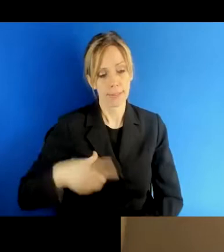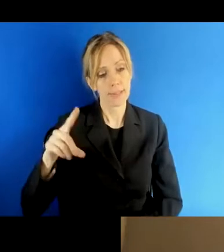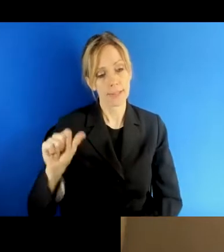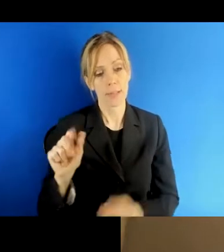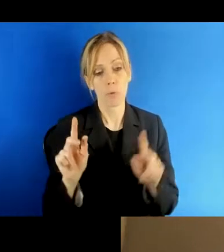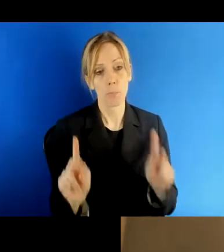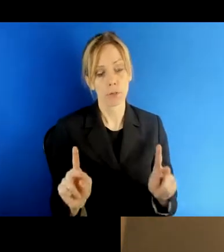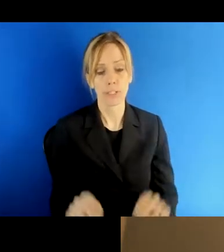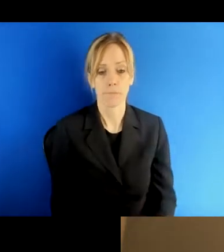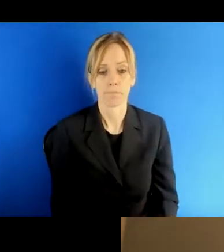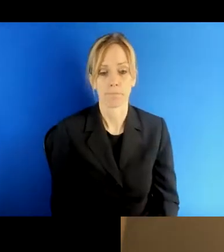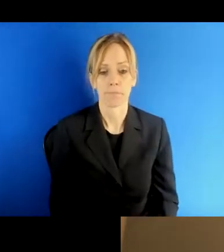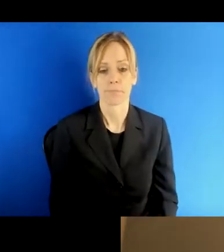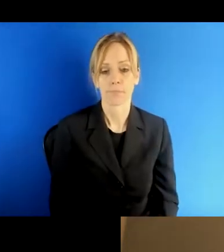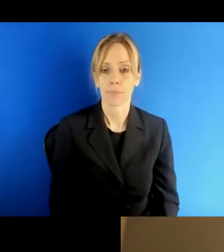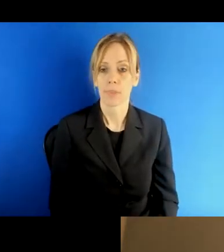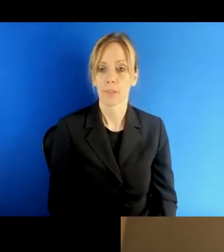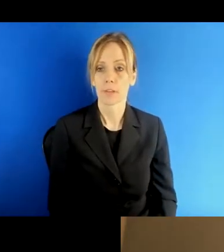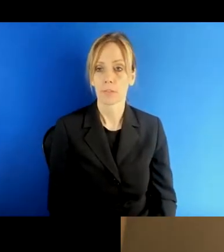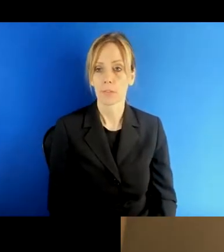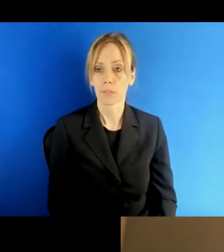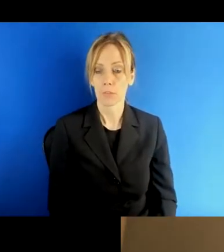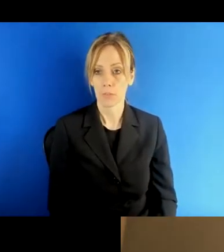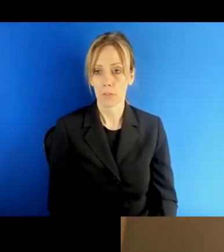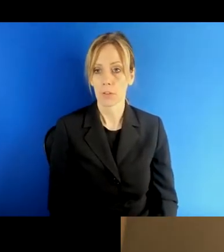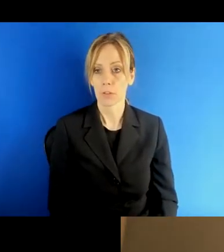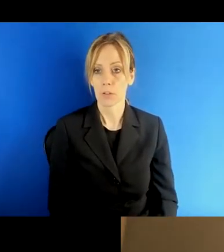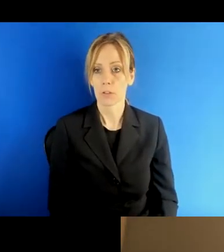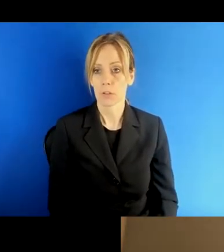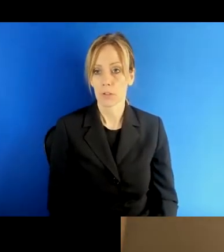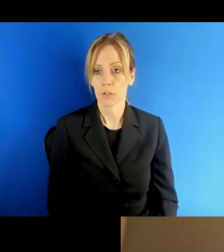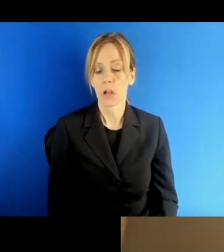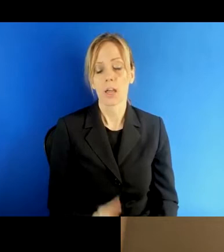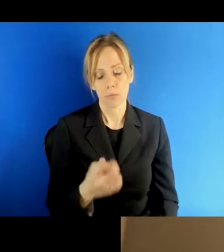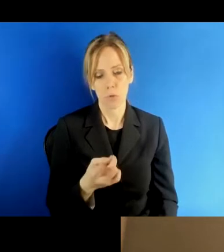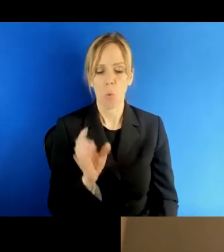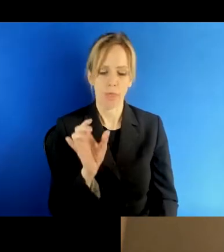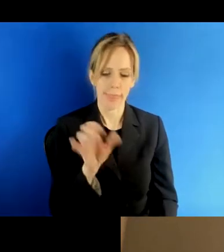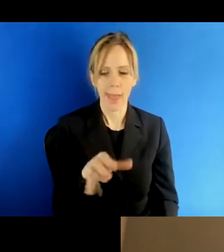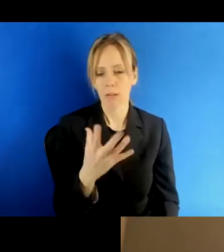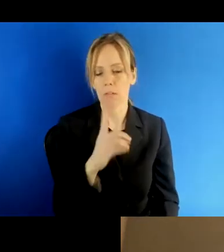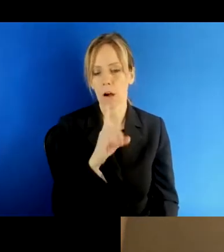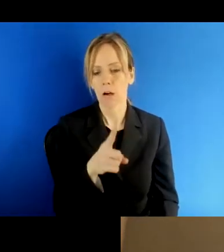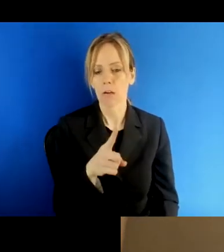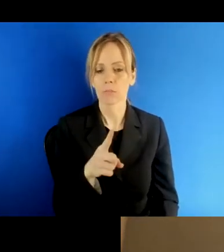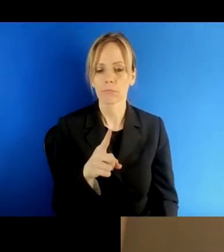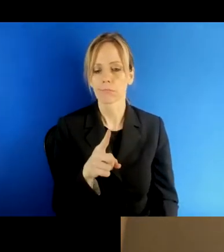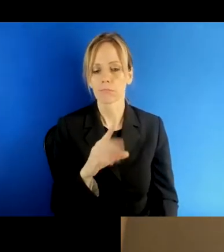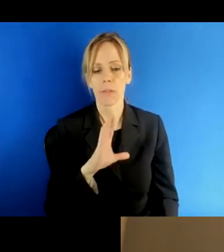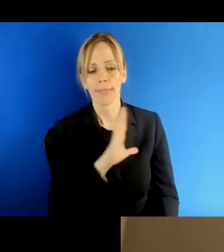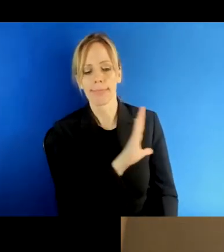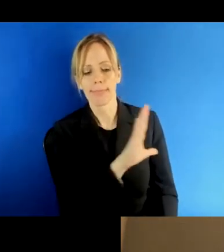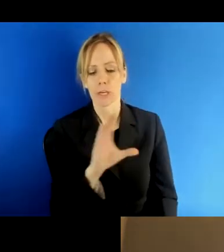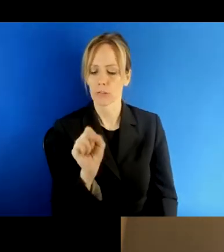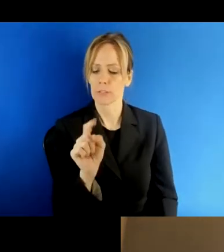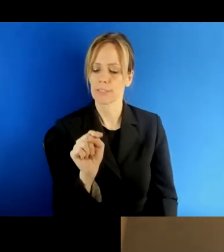person, and that's when various stigmas are arising,